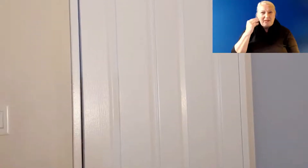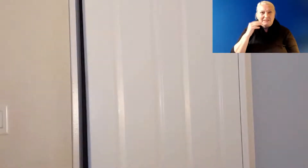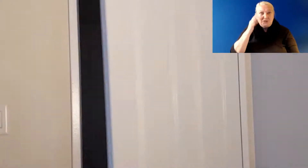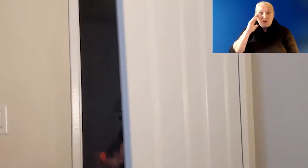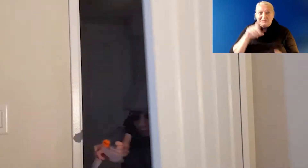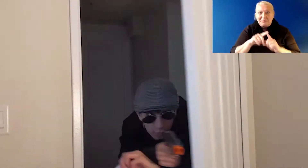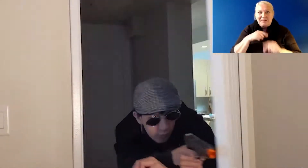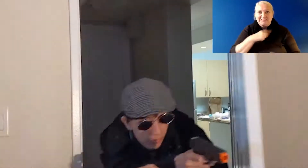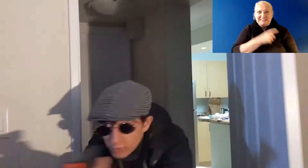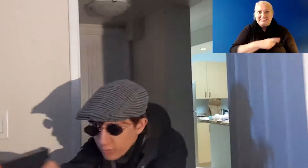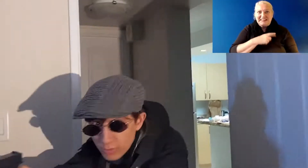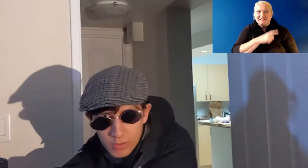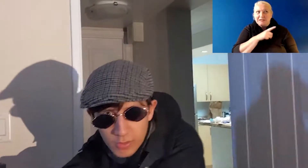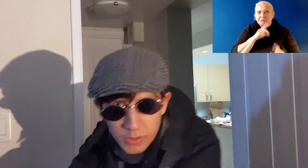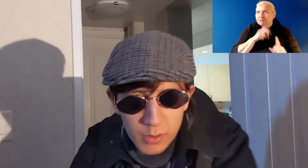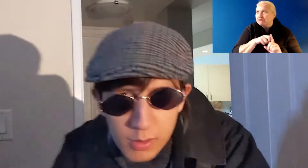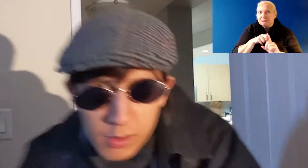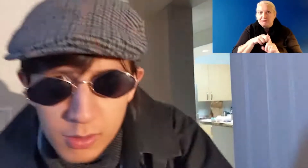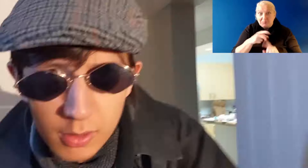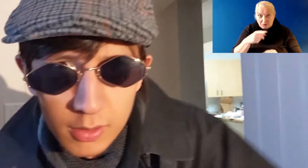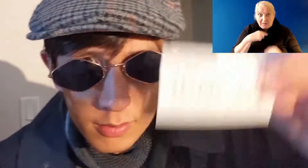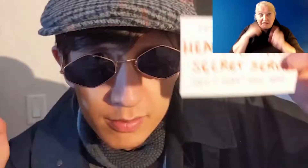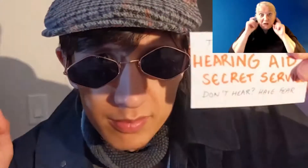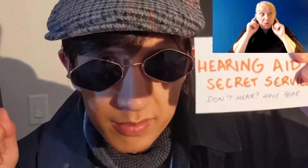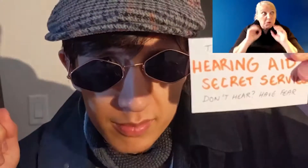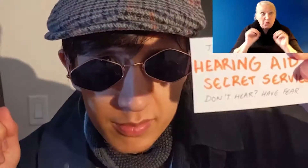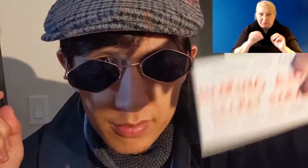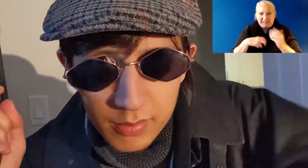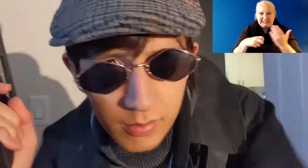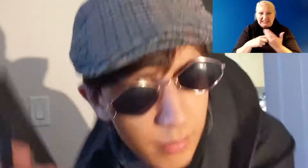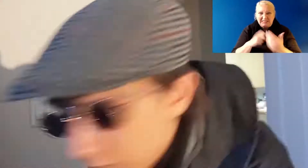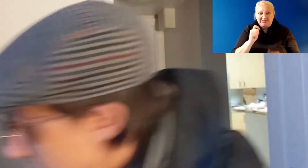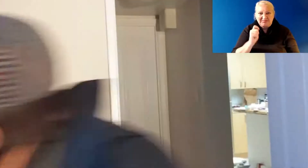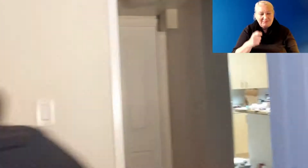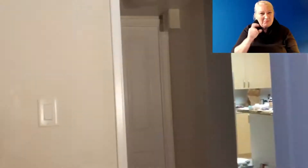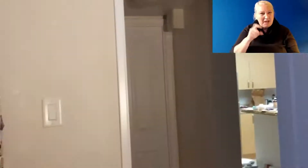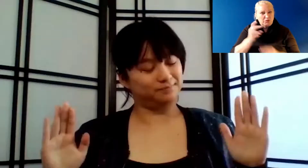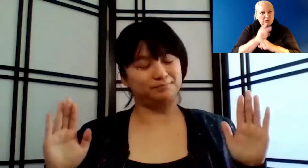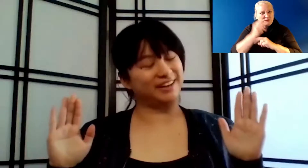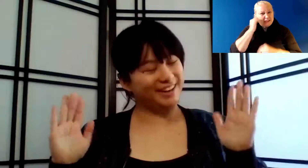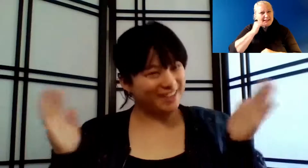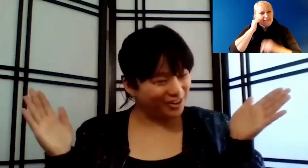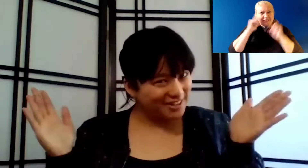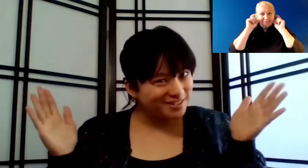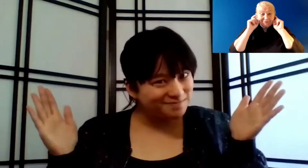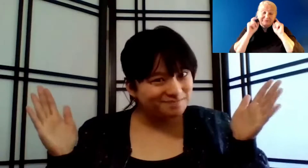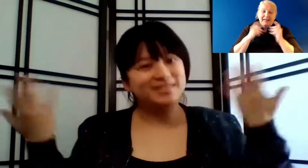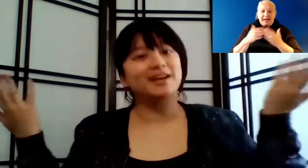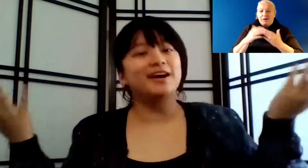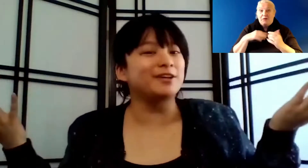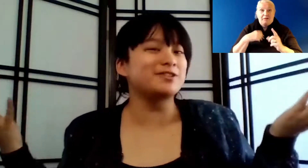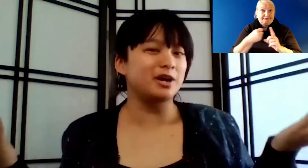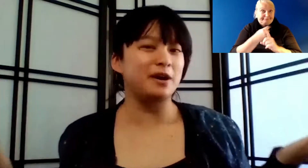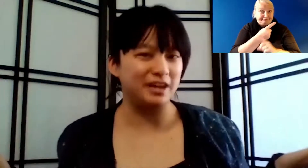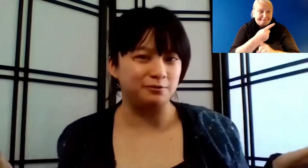know about would hunt us down and ticket us if we didn't learn them on a daily basis. But I digress. Let's talk about that first